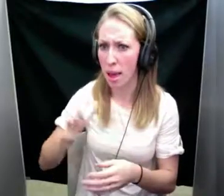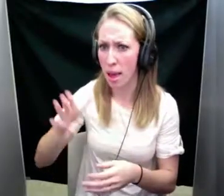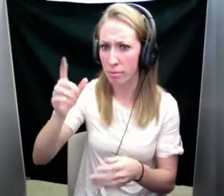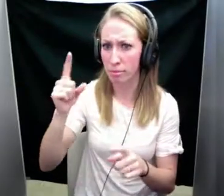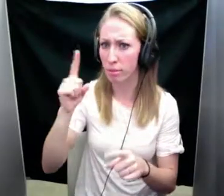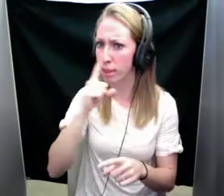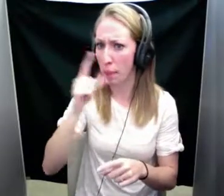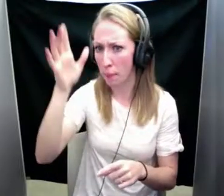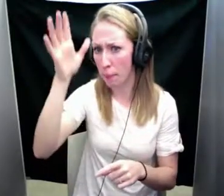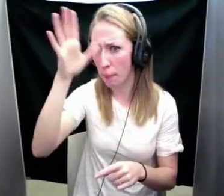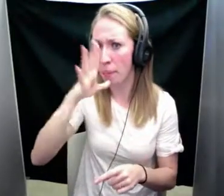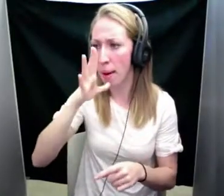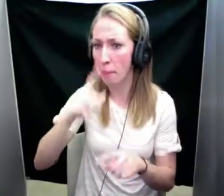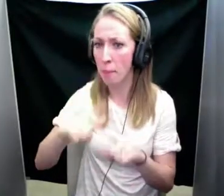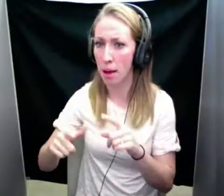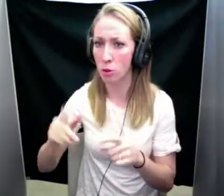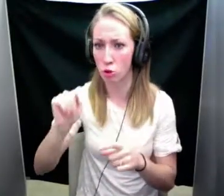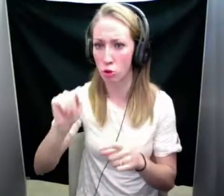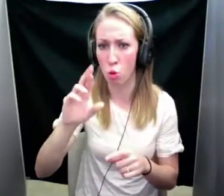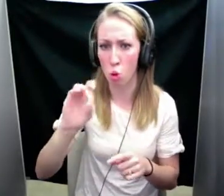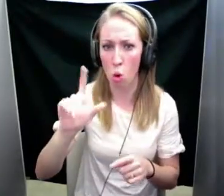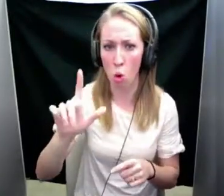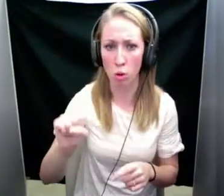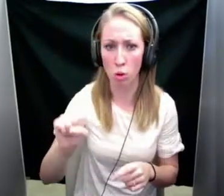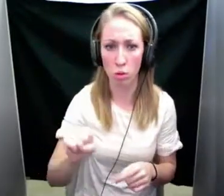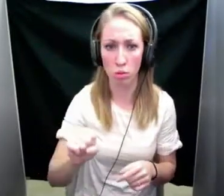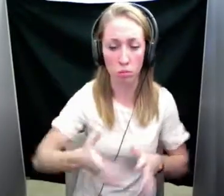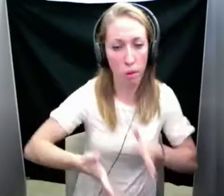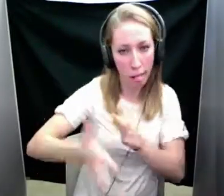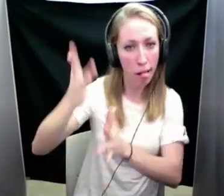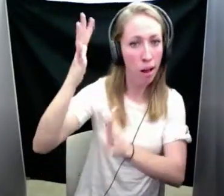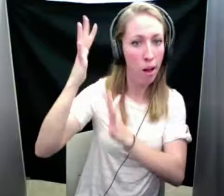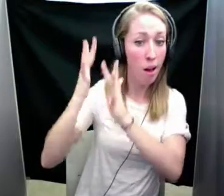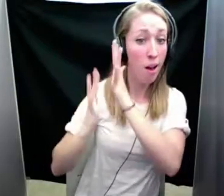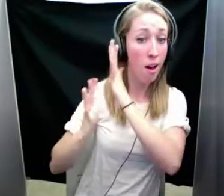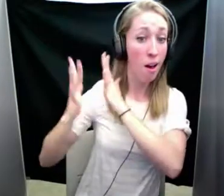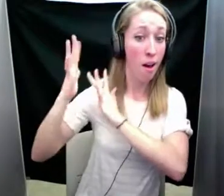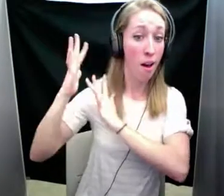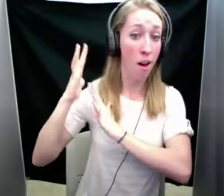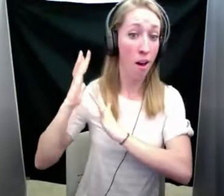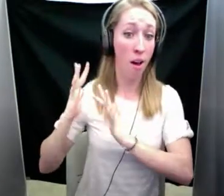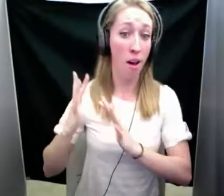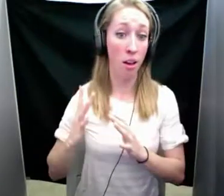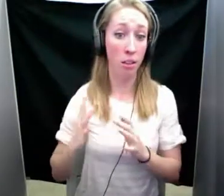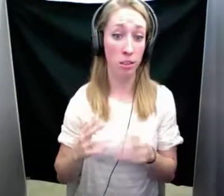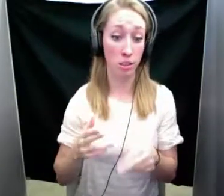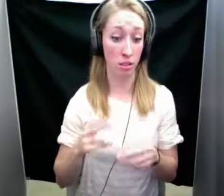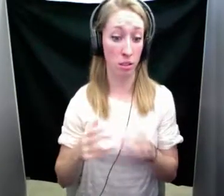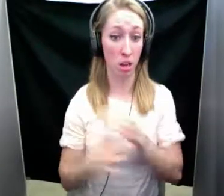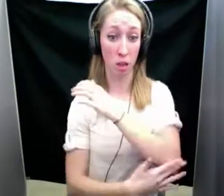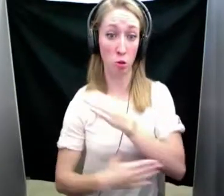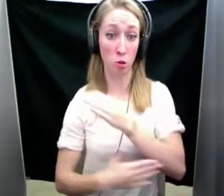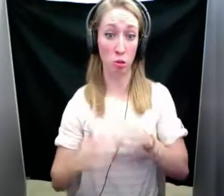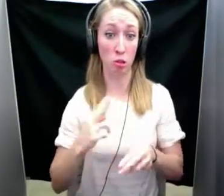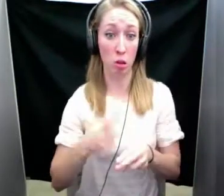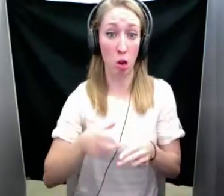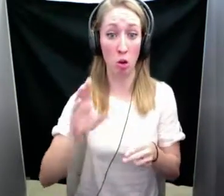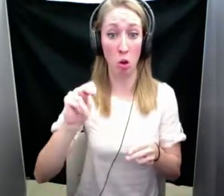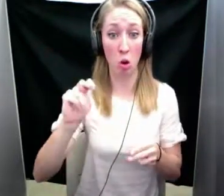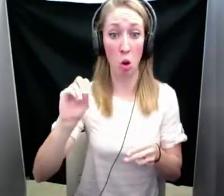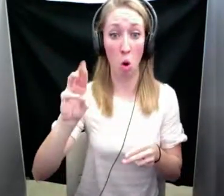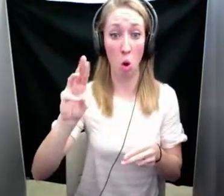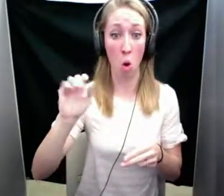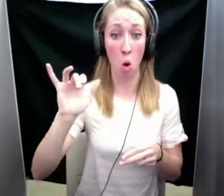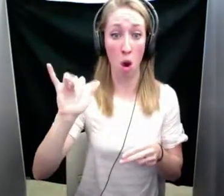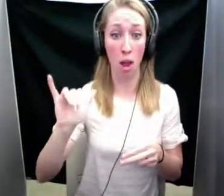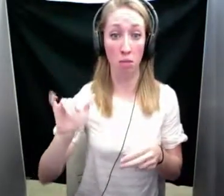story. Once upon a time, a long, long time ago, in a far, far away country called Norway, there lived a father and